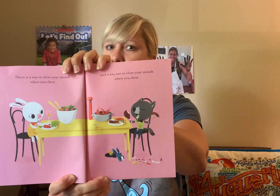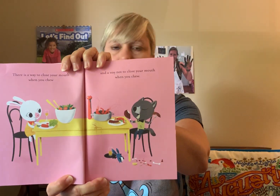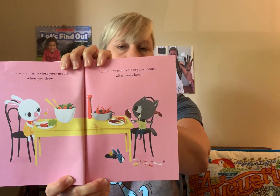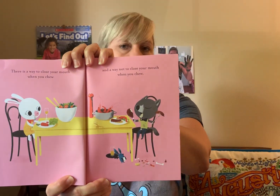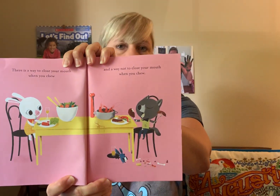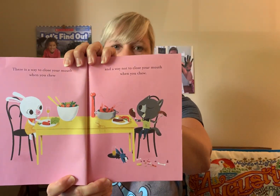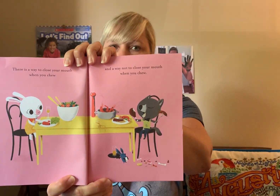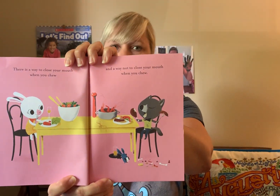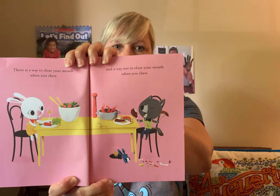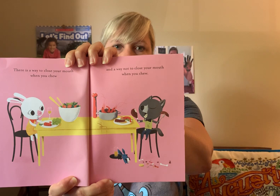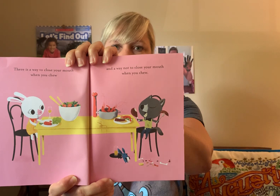not good manners.